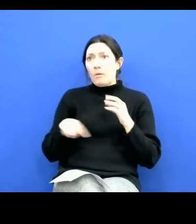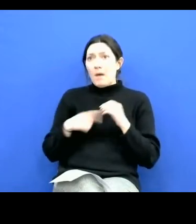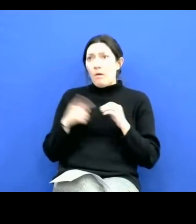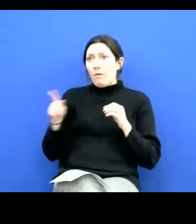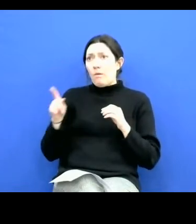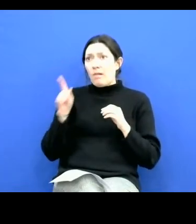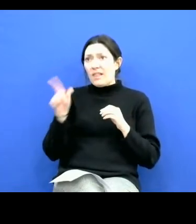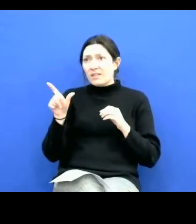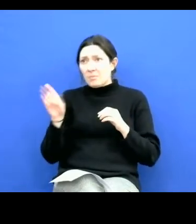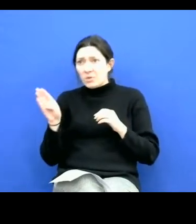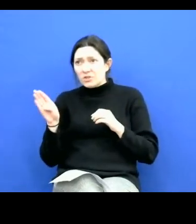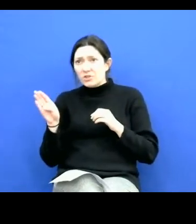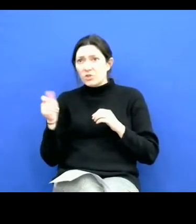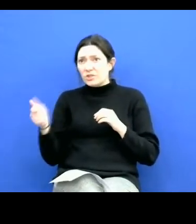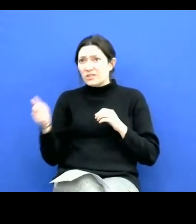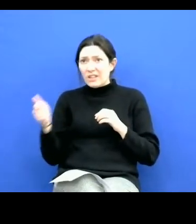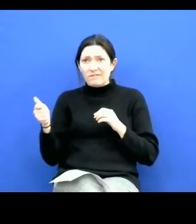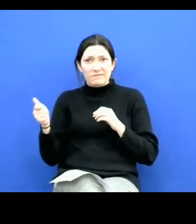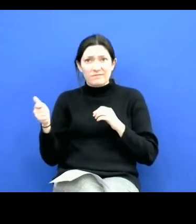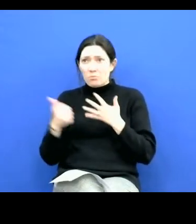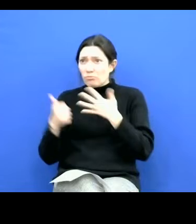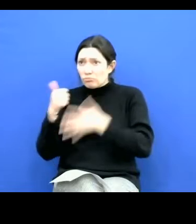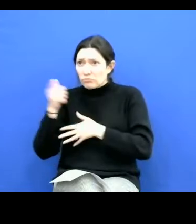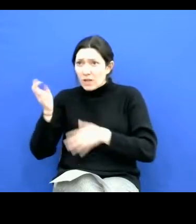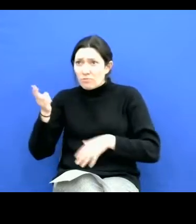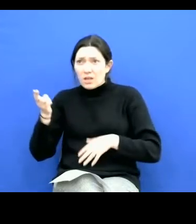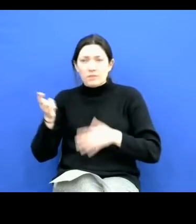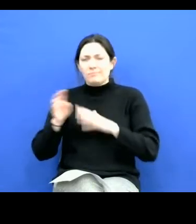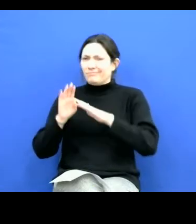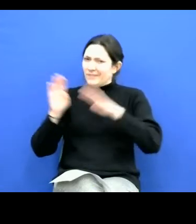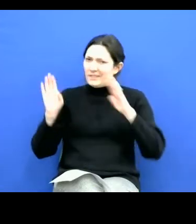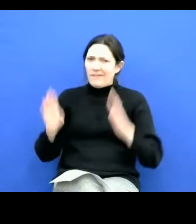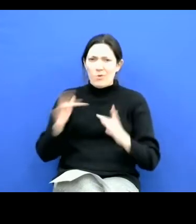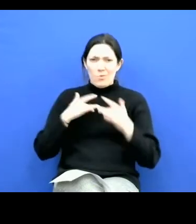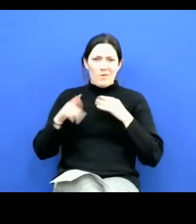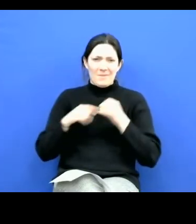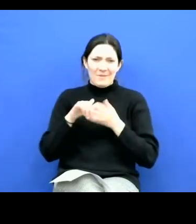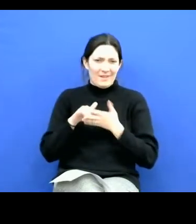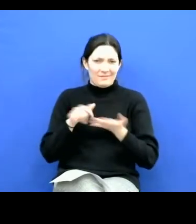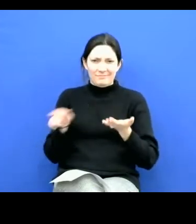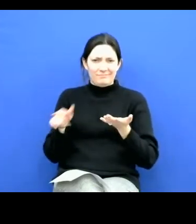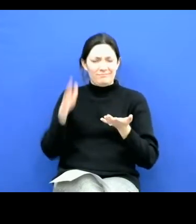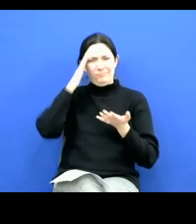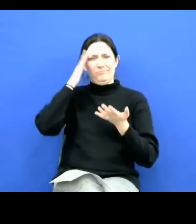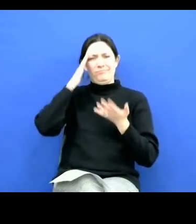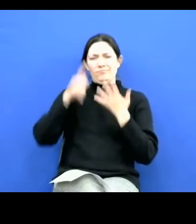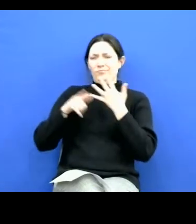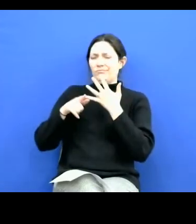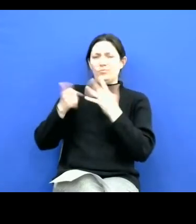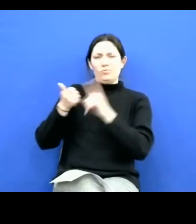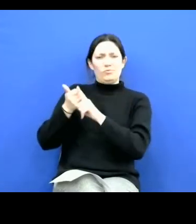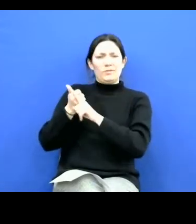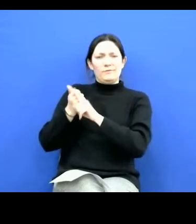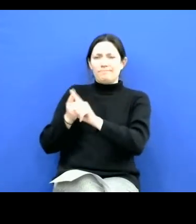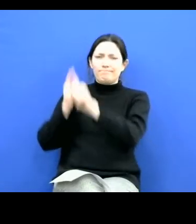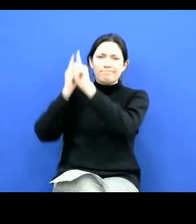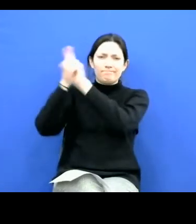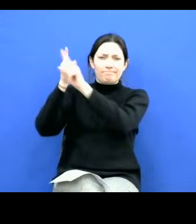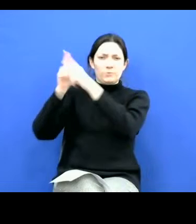putting Henrietta first, the community first. I knew that was always your